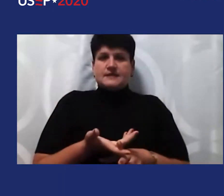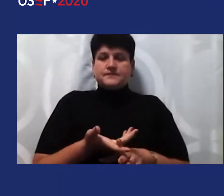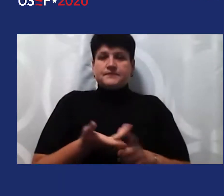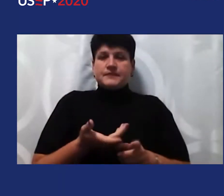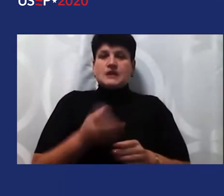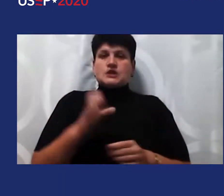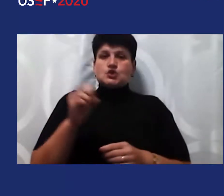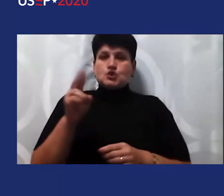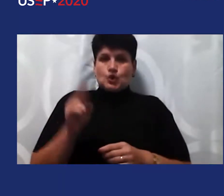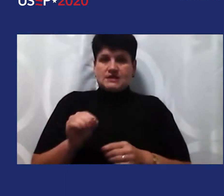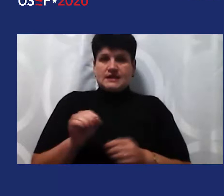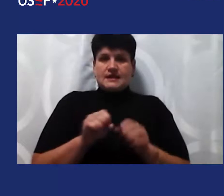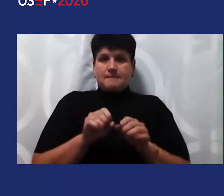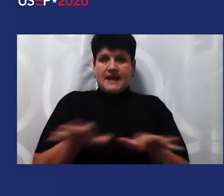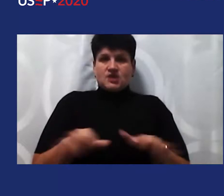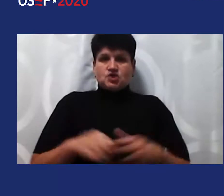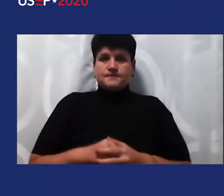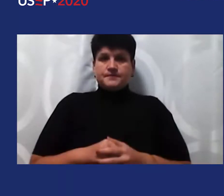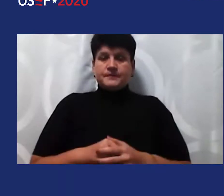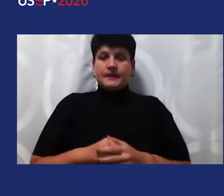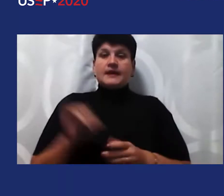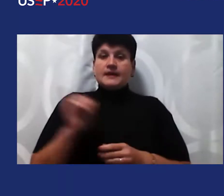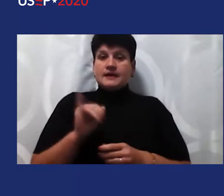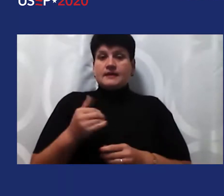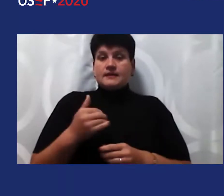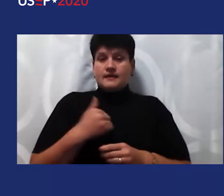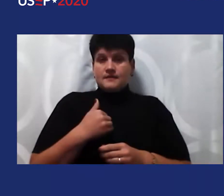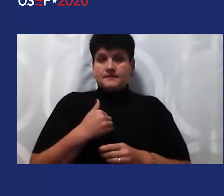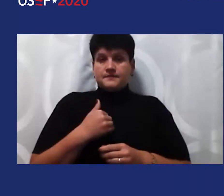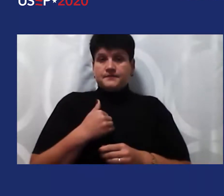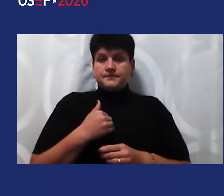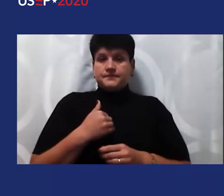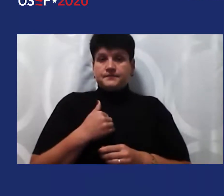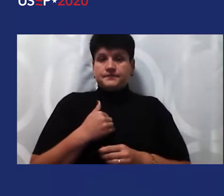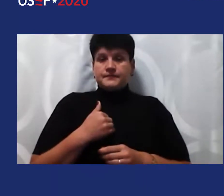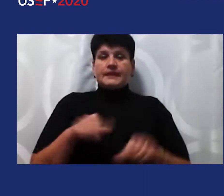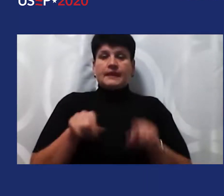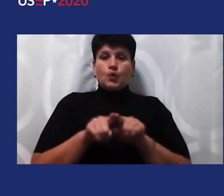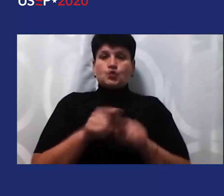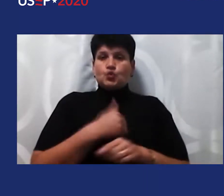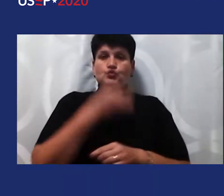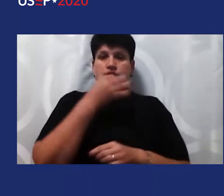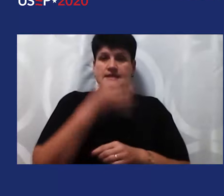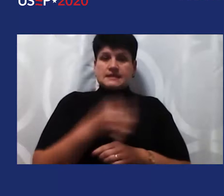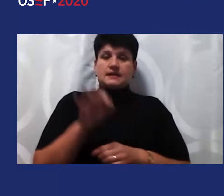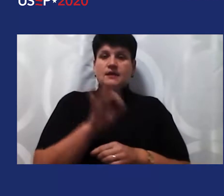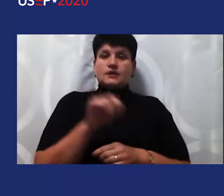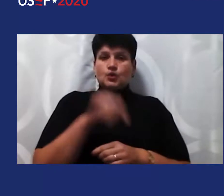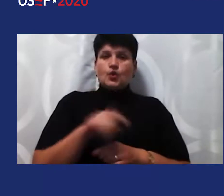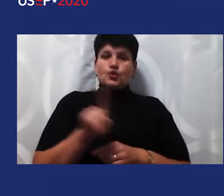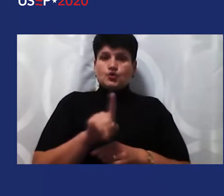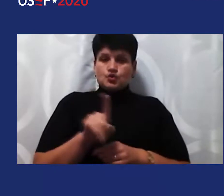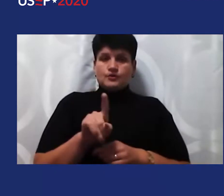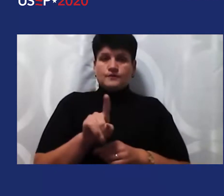their rivals. That is briefly about social media. Also, I would like to